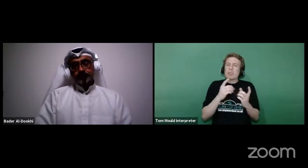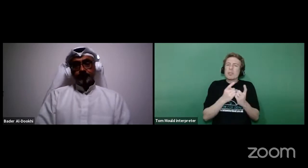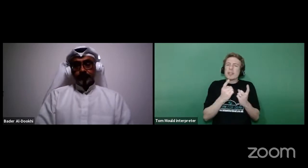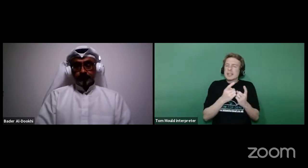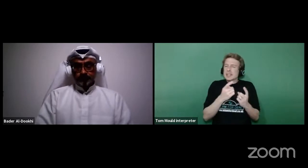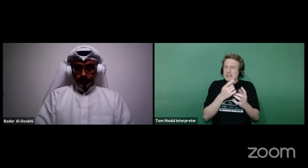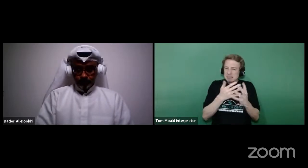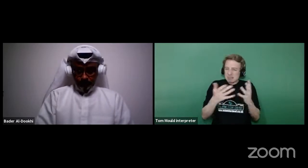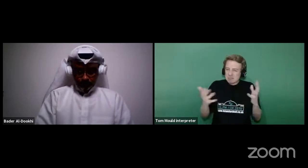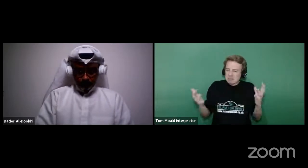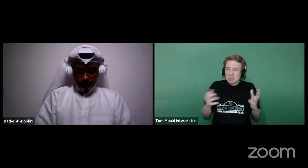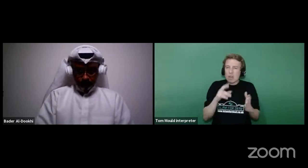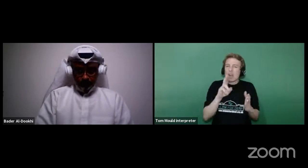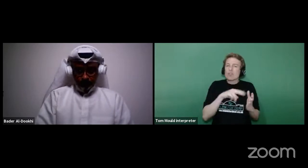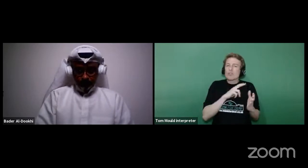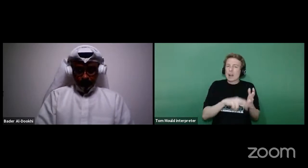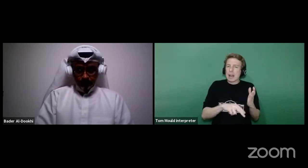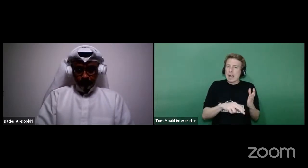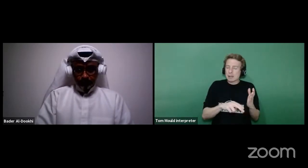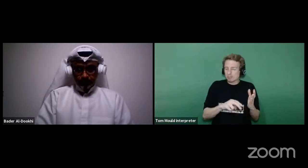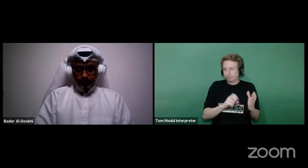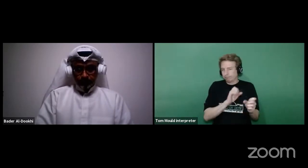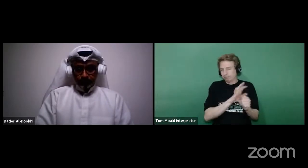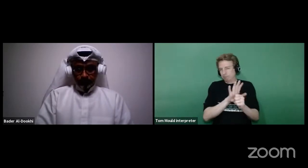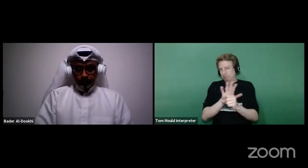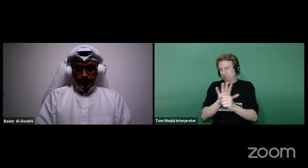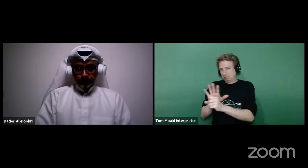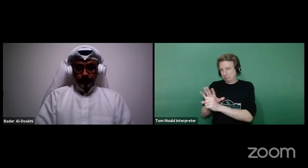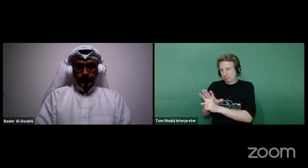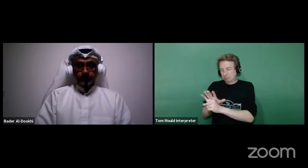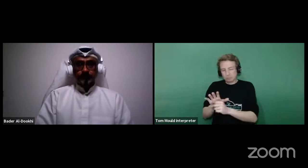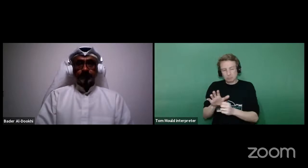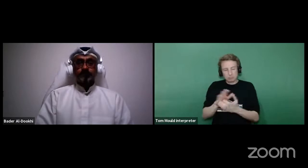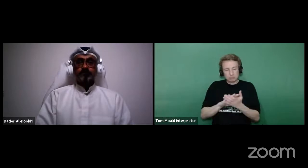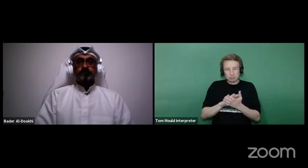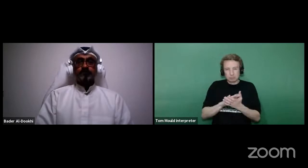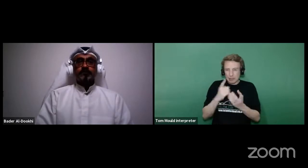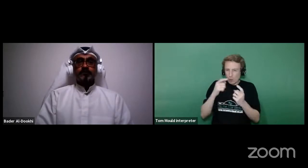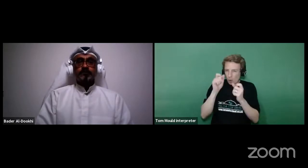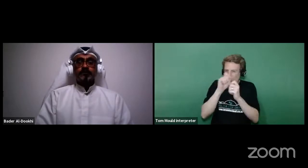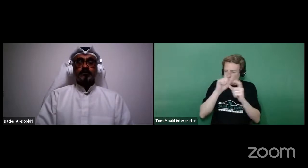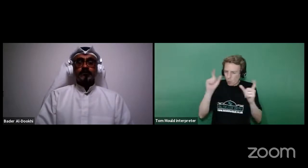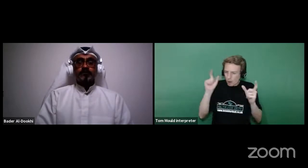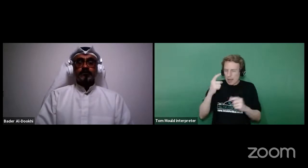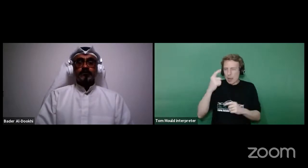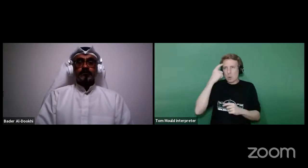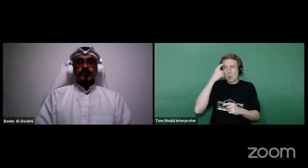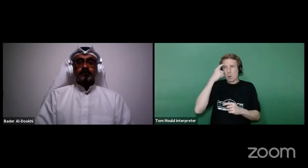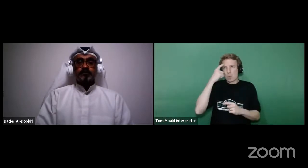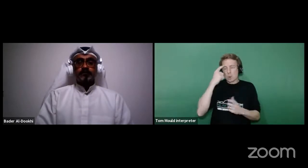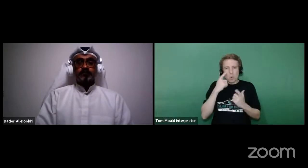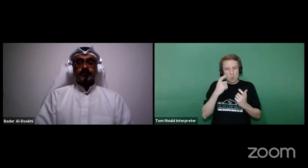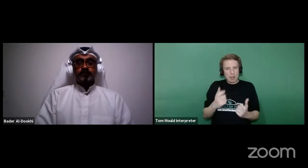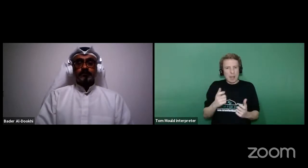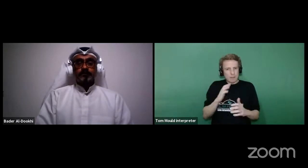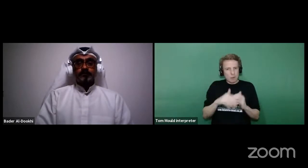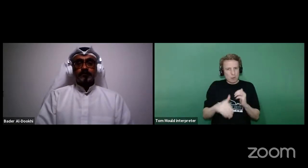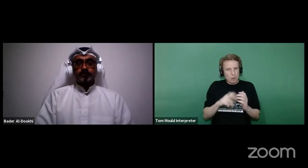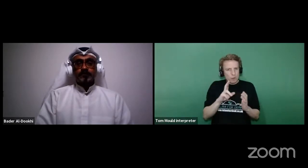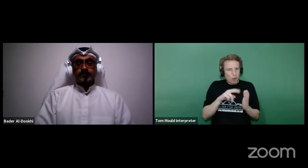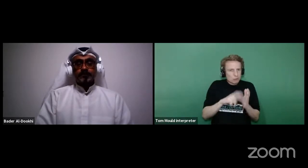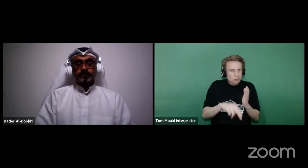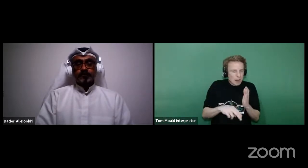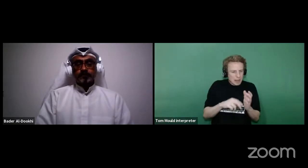So they're aware of these things and they are careful of these things, which leads them to leave off